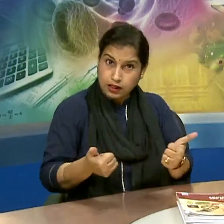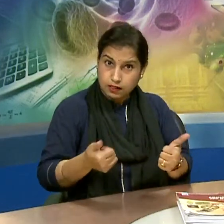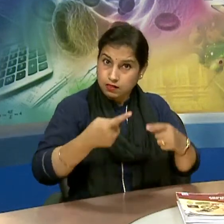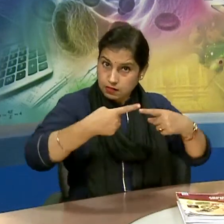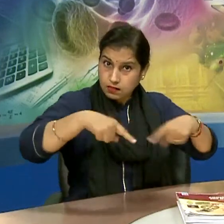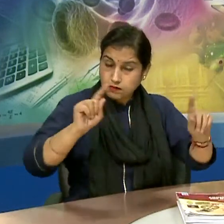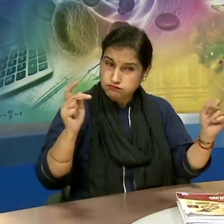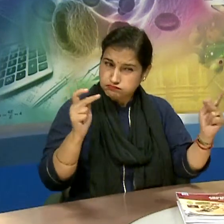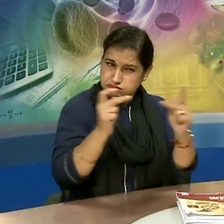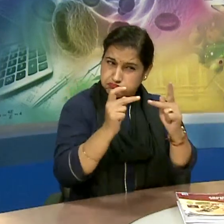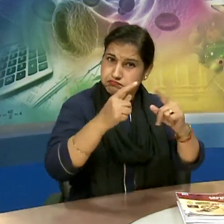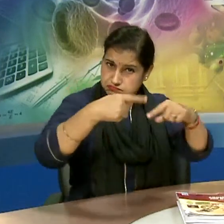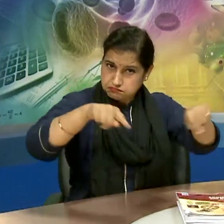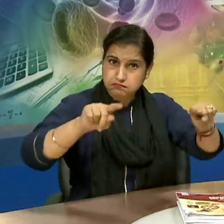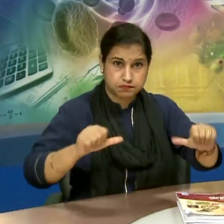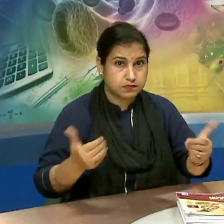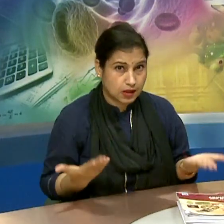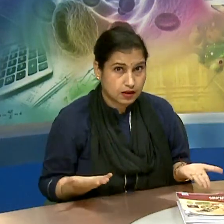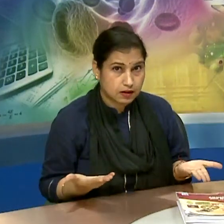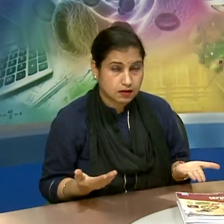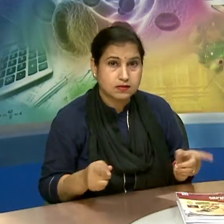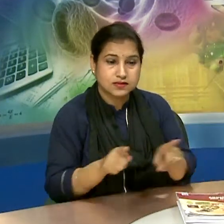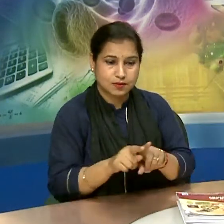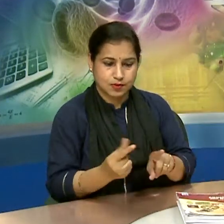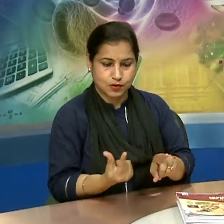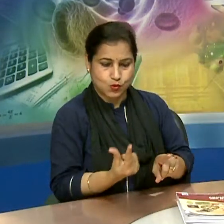as a unit?